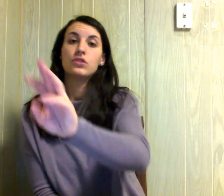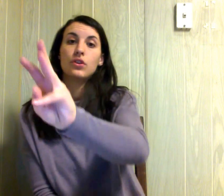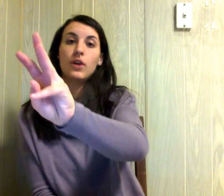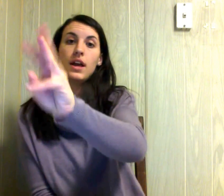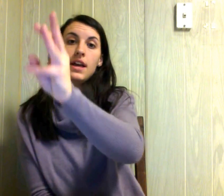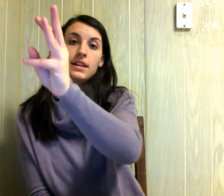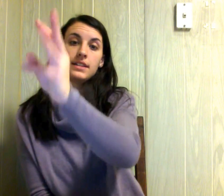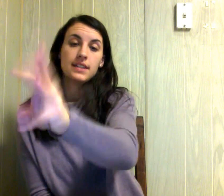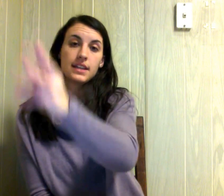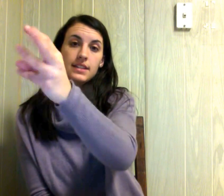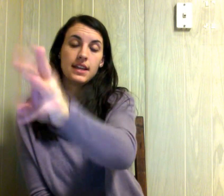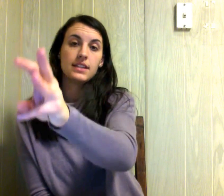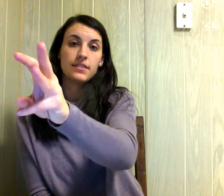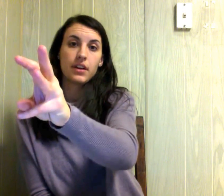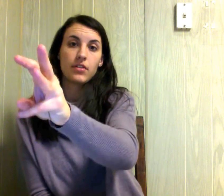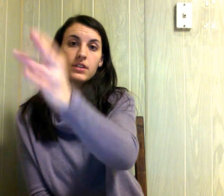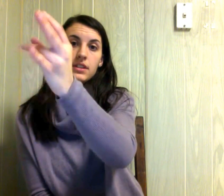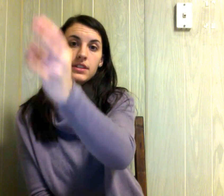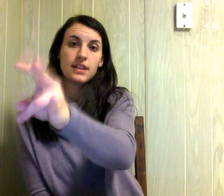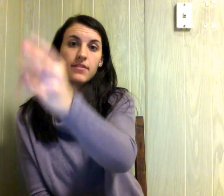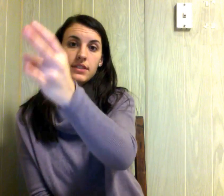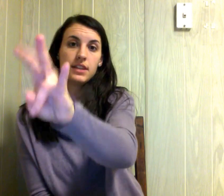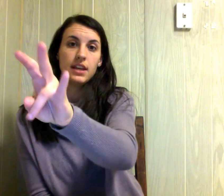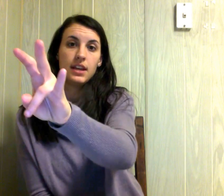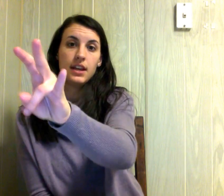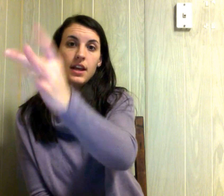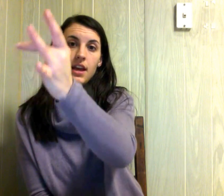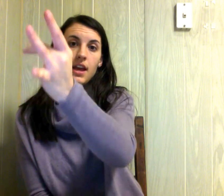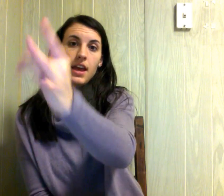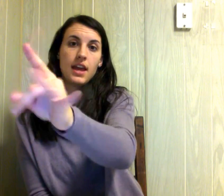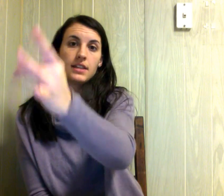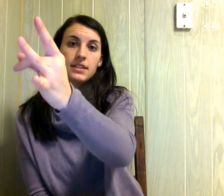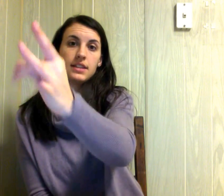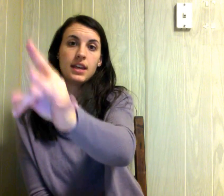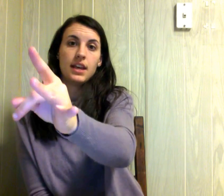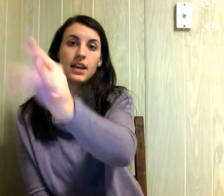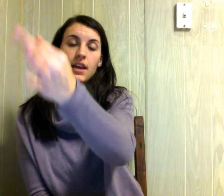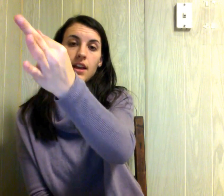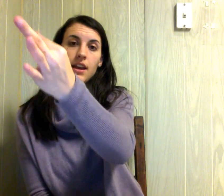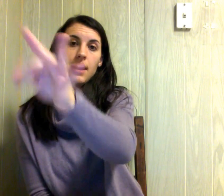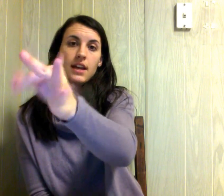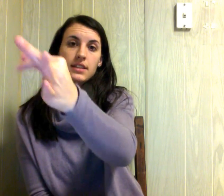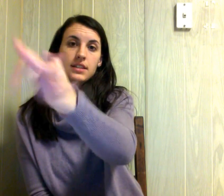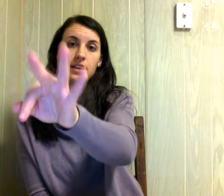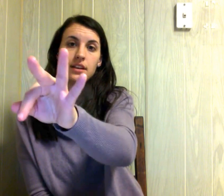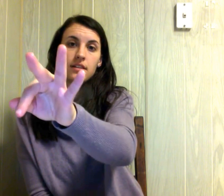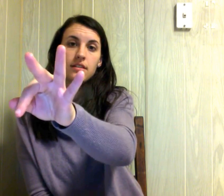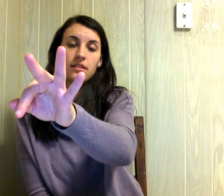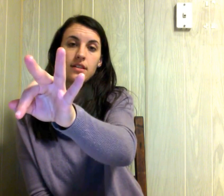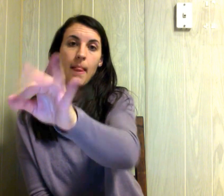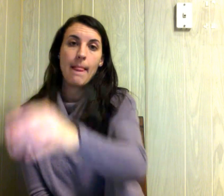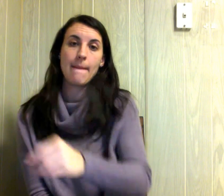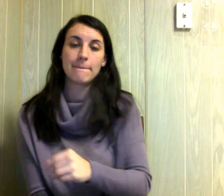do 16 is the flick of the wrist. 17, 18, 19.